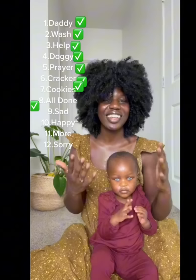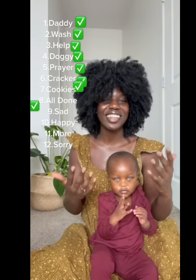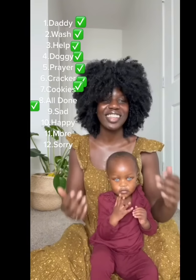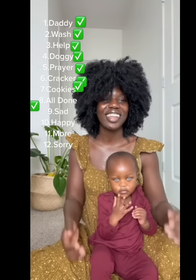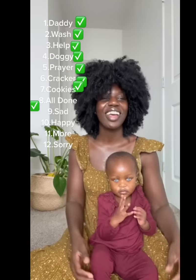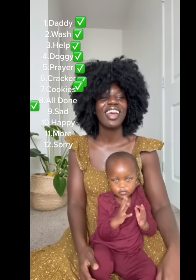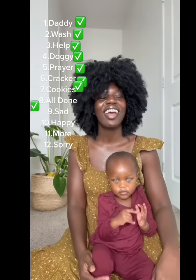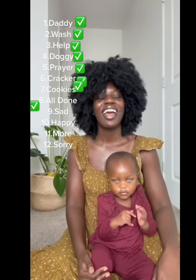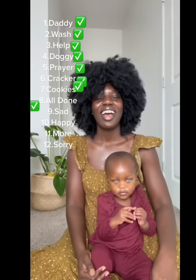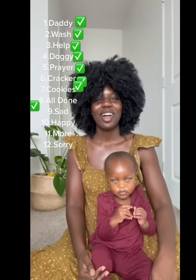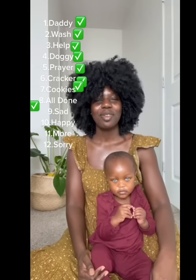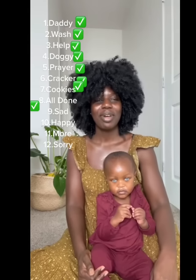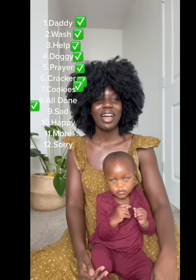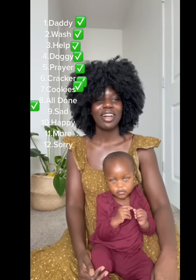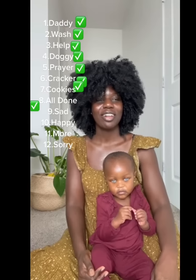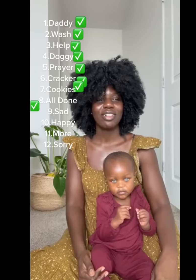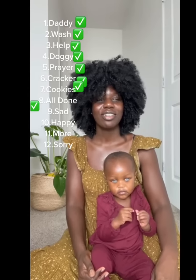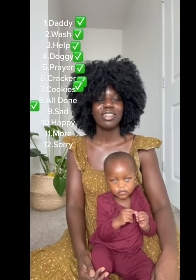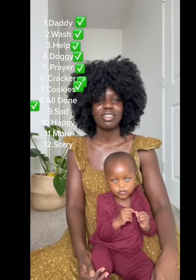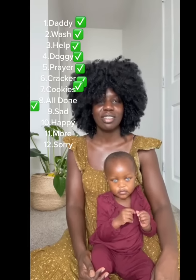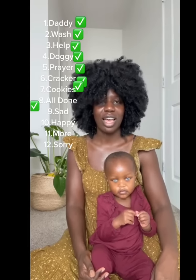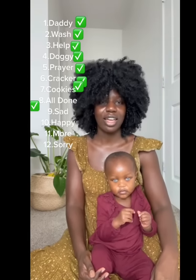how about sad